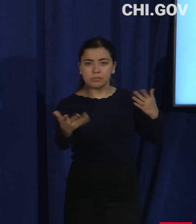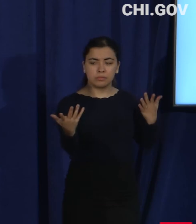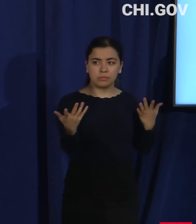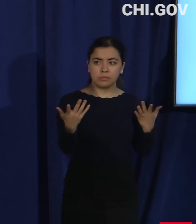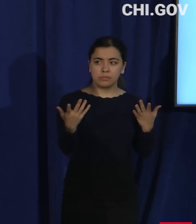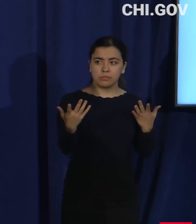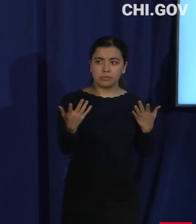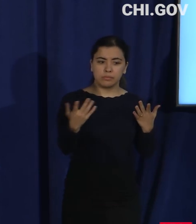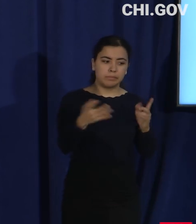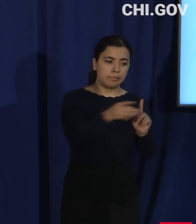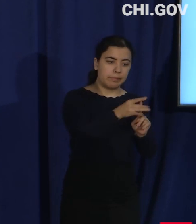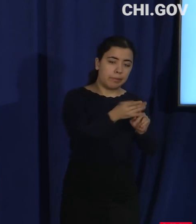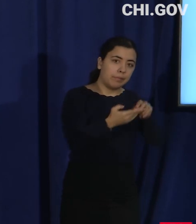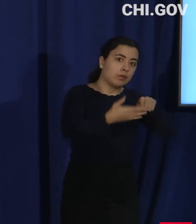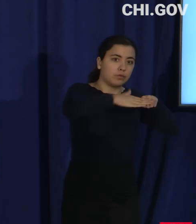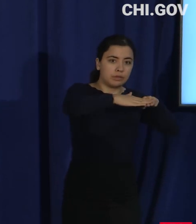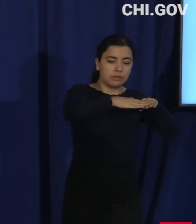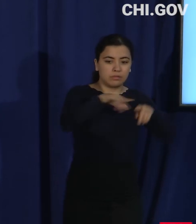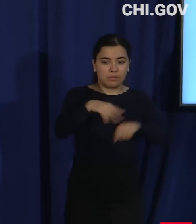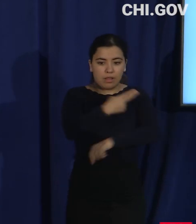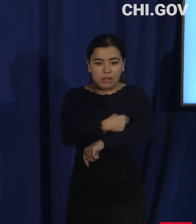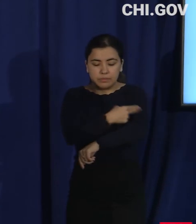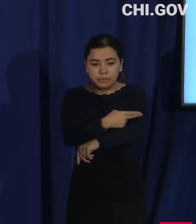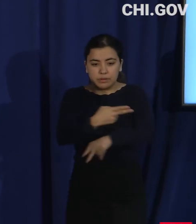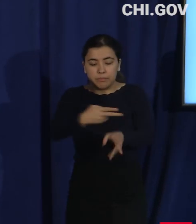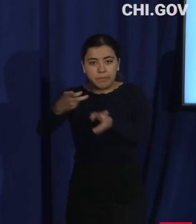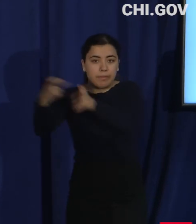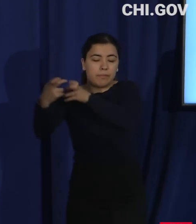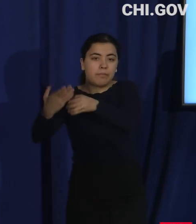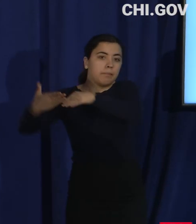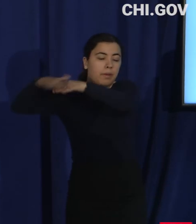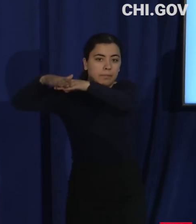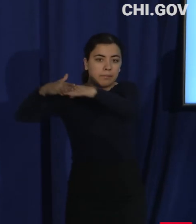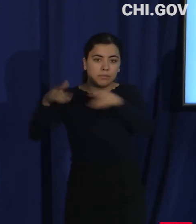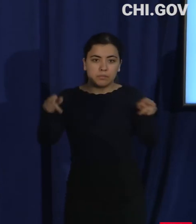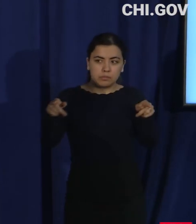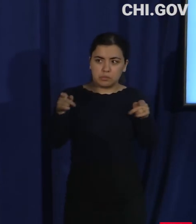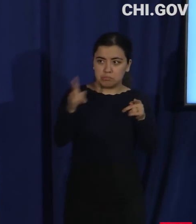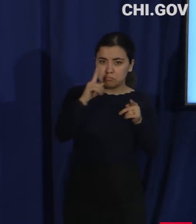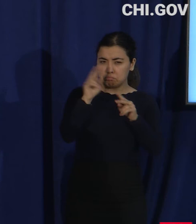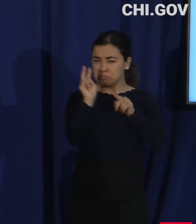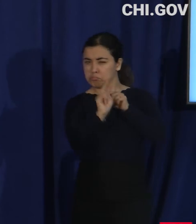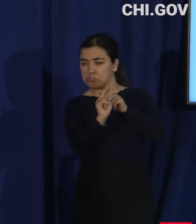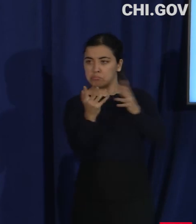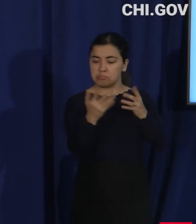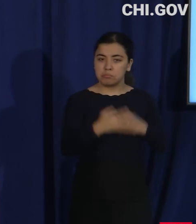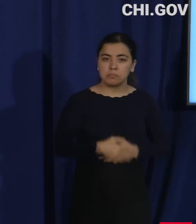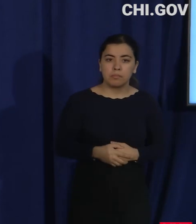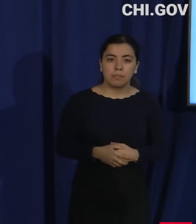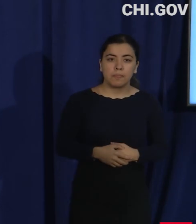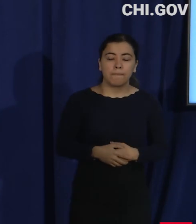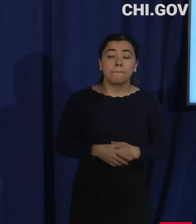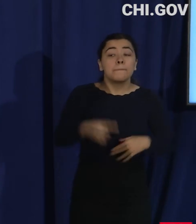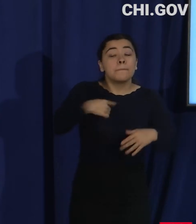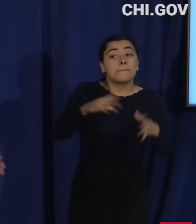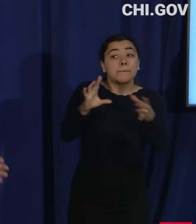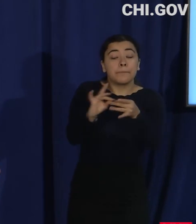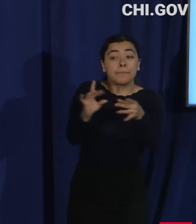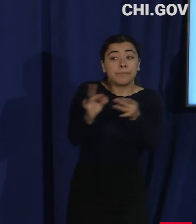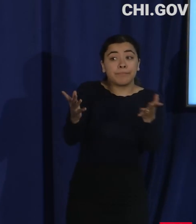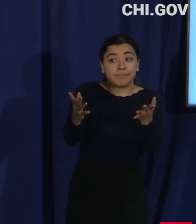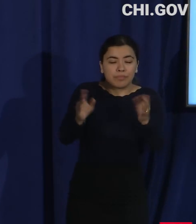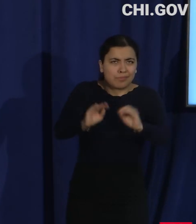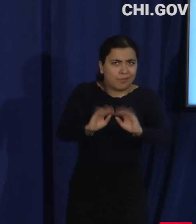both test positivity rate and hospital admissions? Yeah, so what I can say to that is obviously